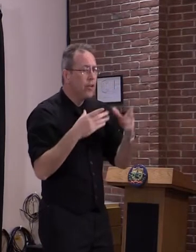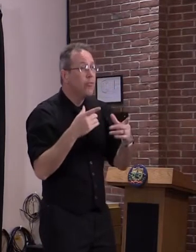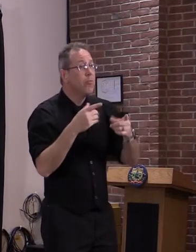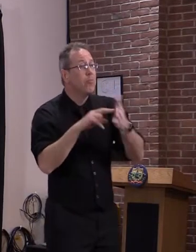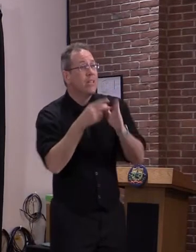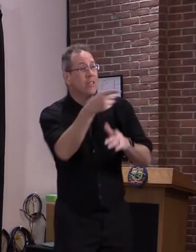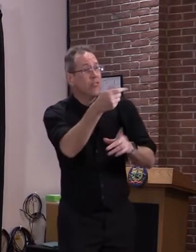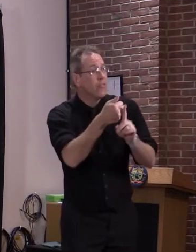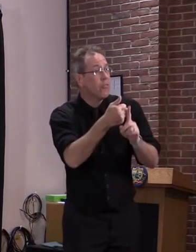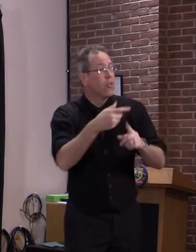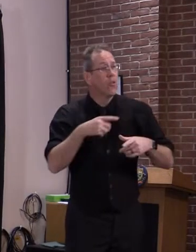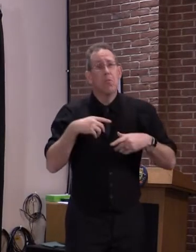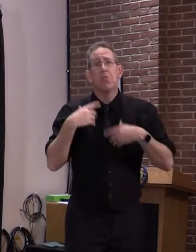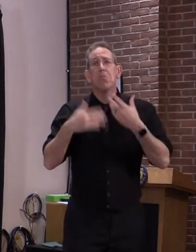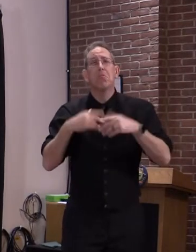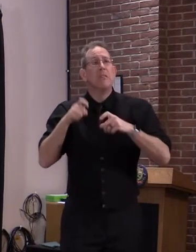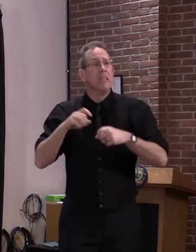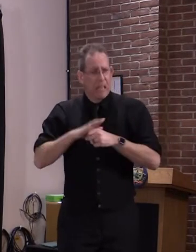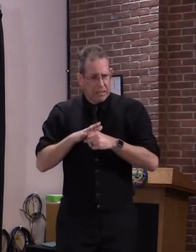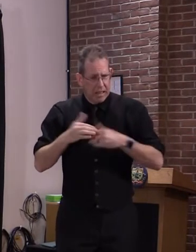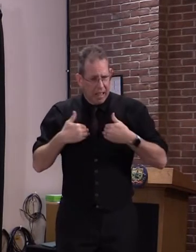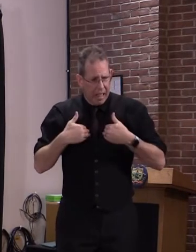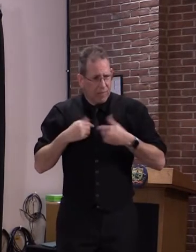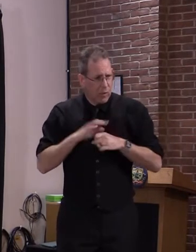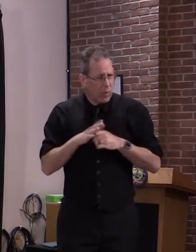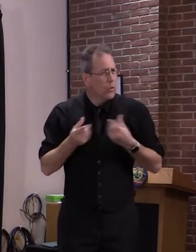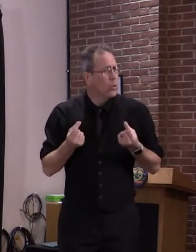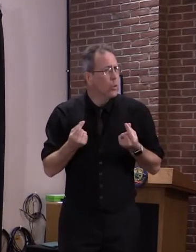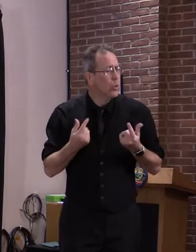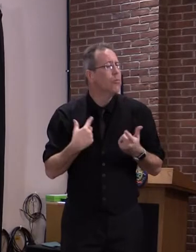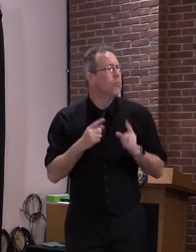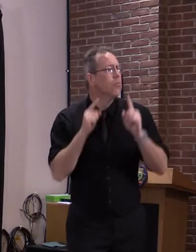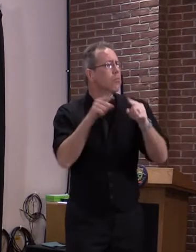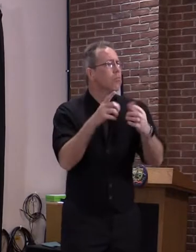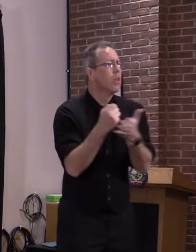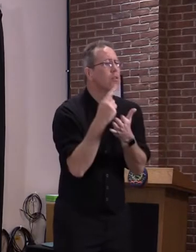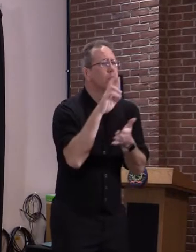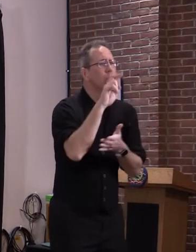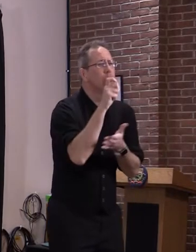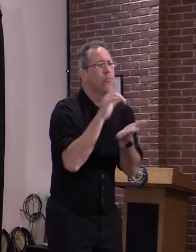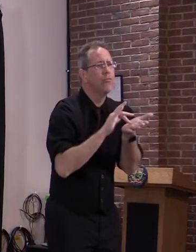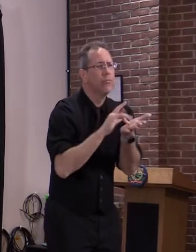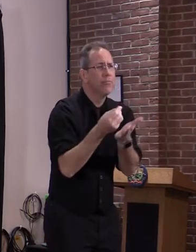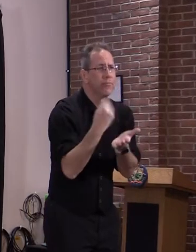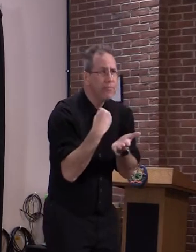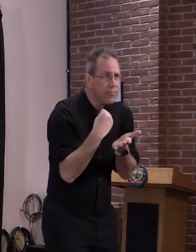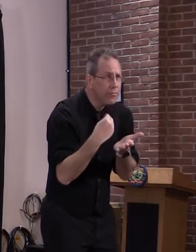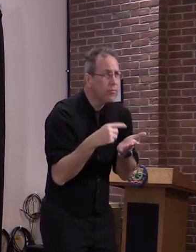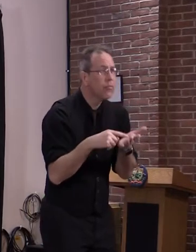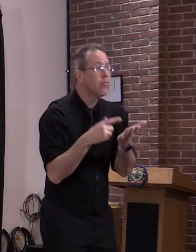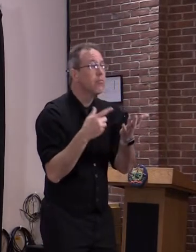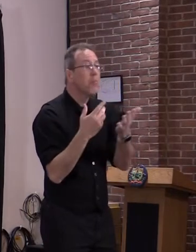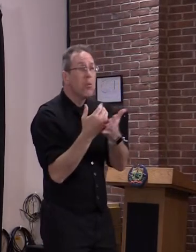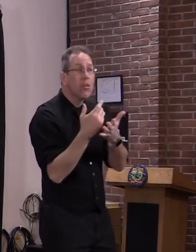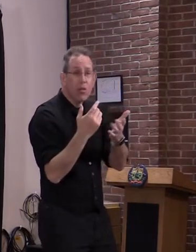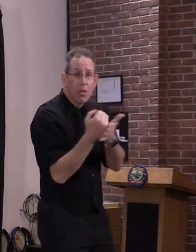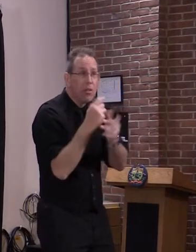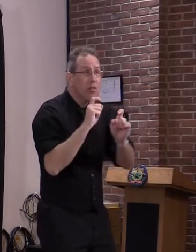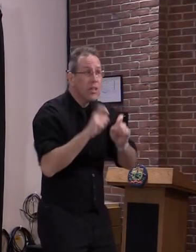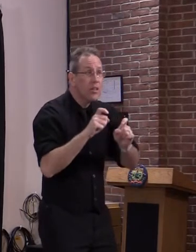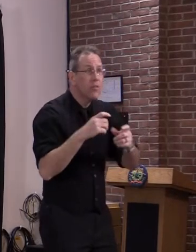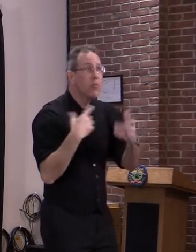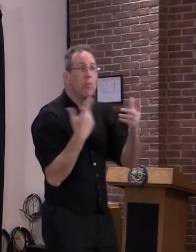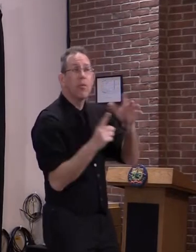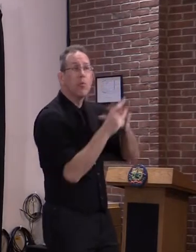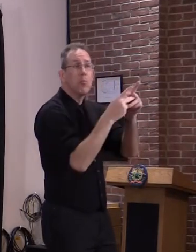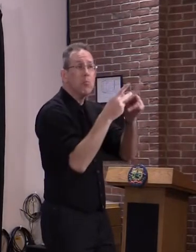receive a prescription from a healthcare provider that can be filled in one location. These one-stop locations